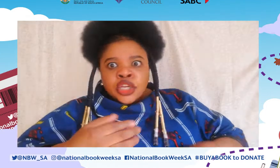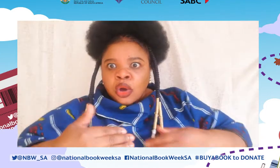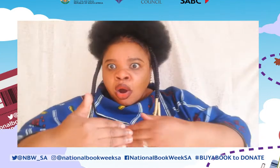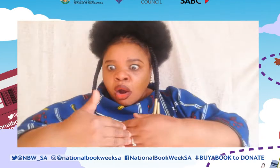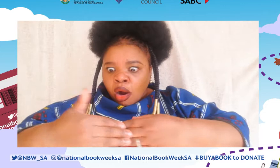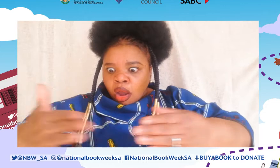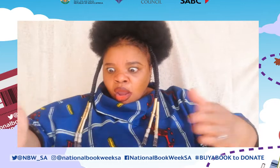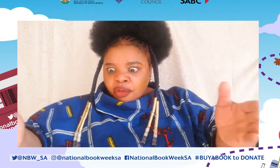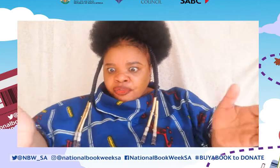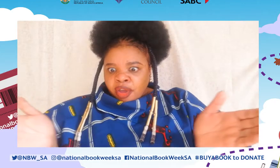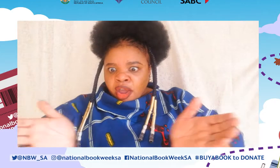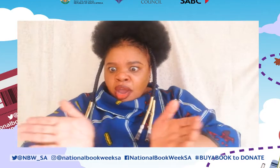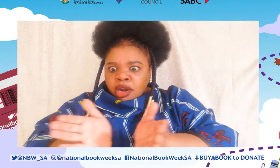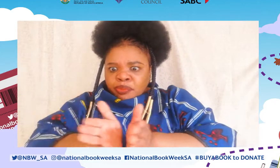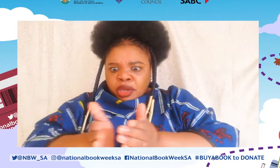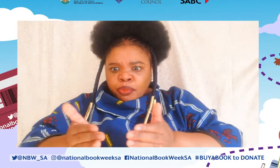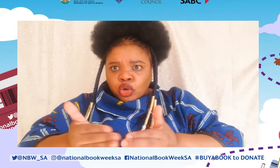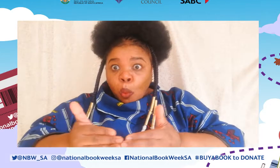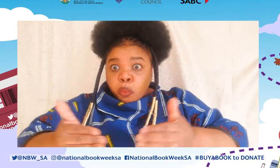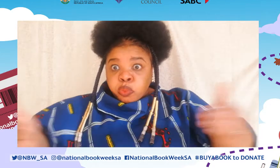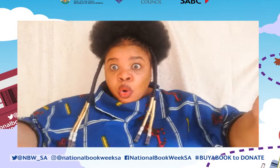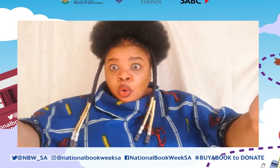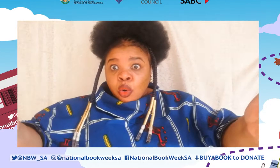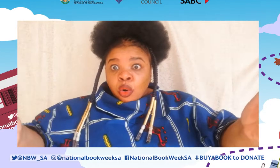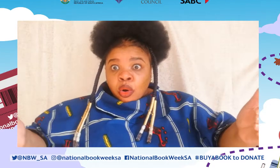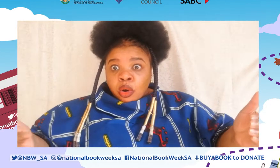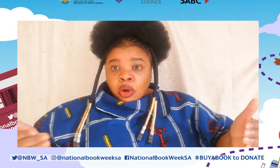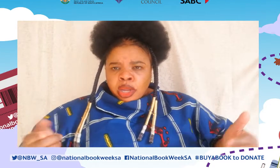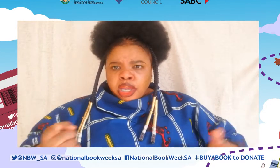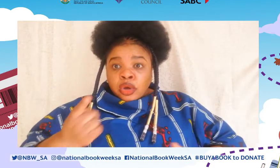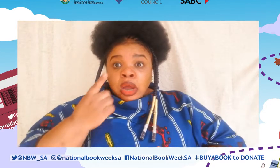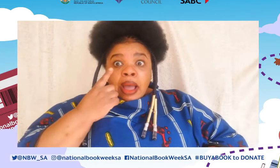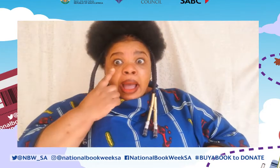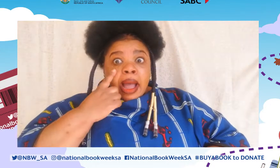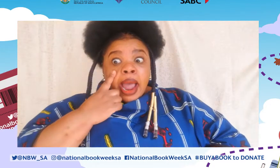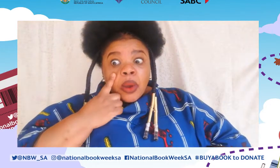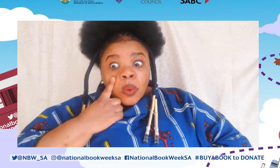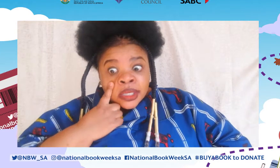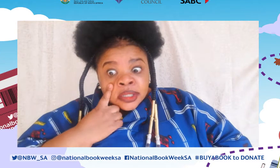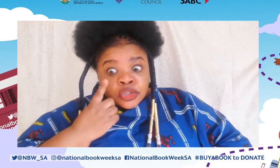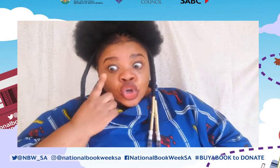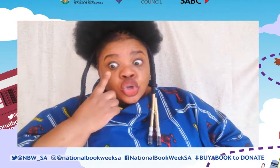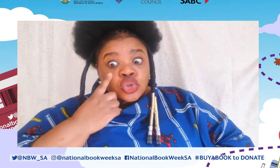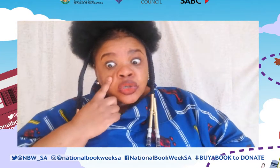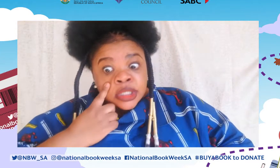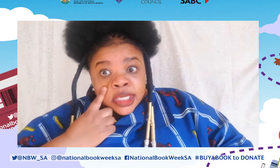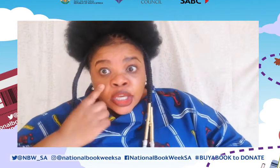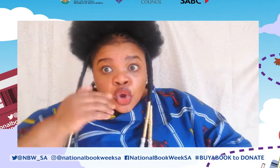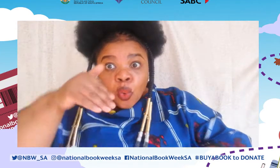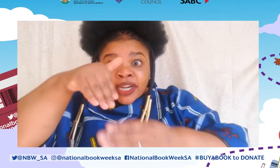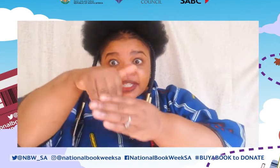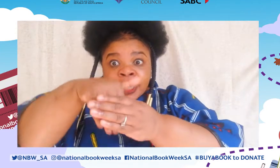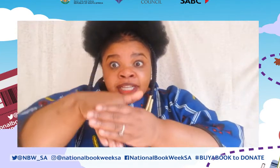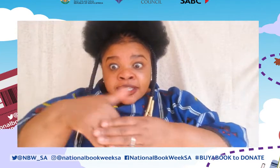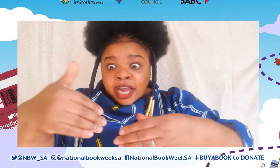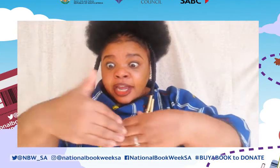and he saw a very big pot. He thought, I wanted to see